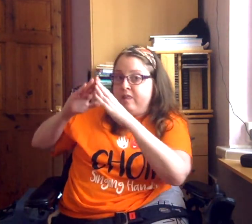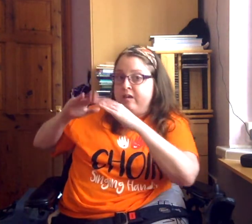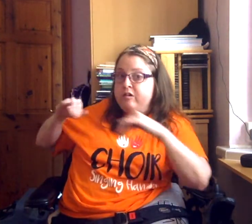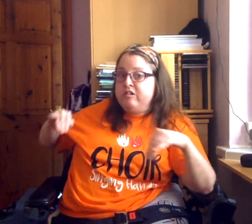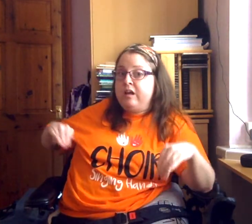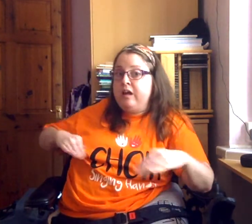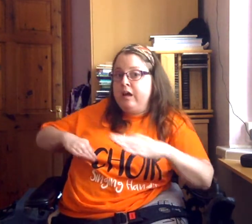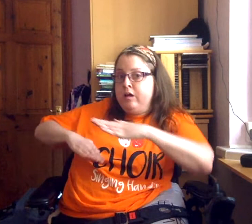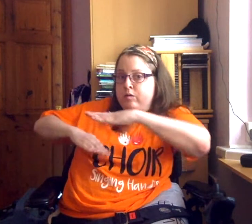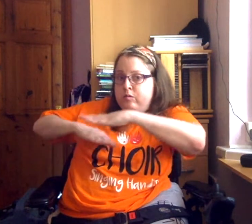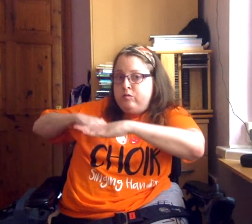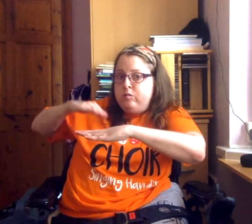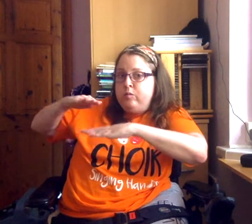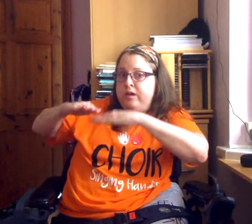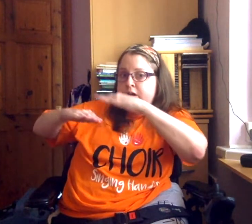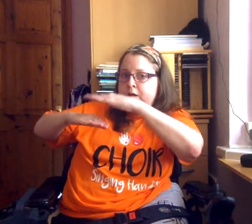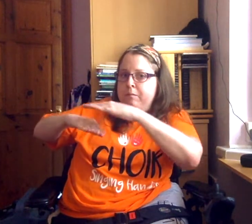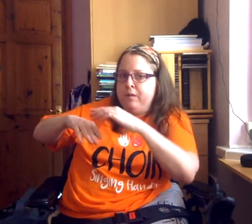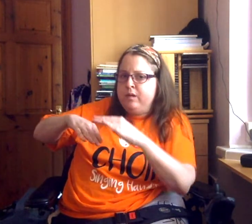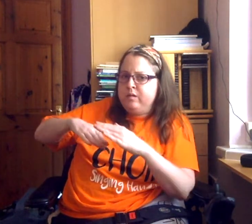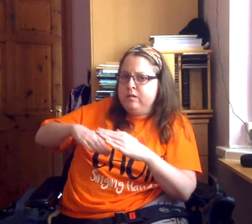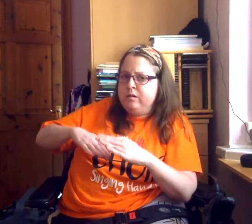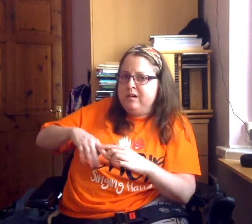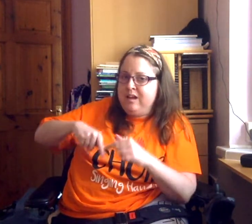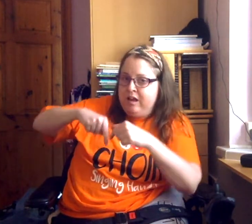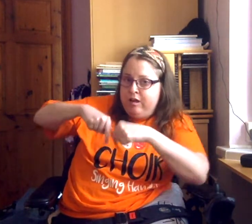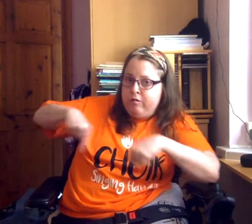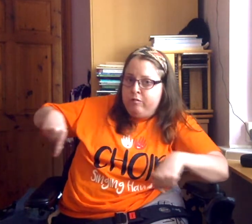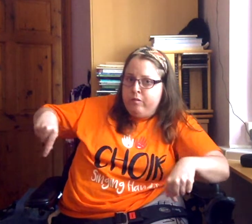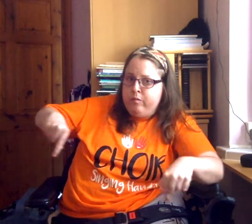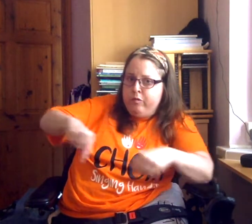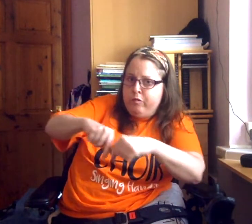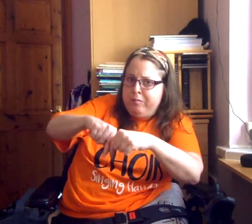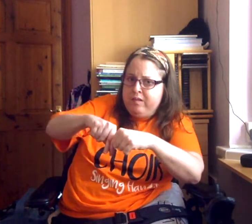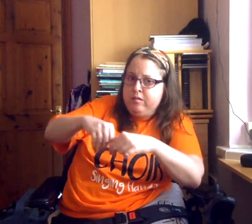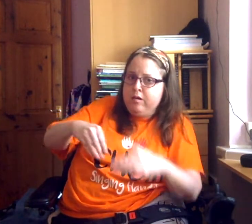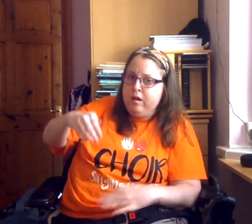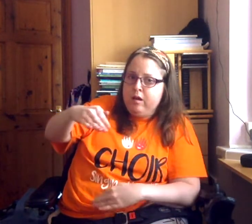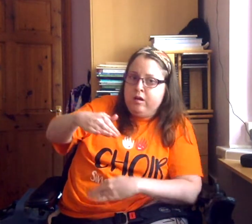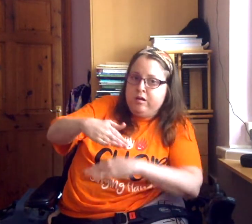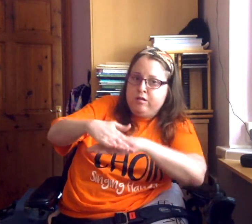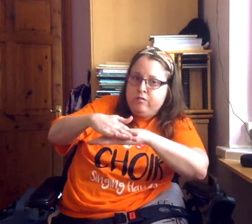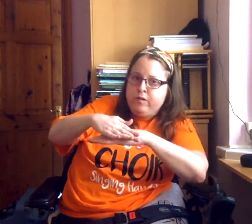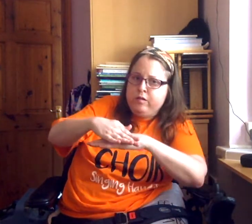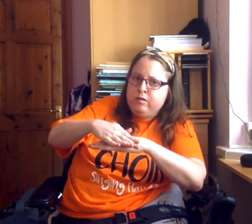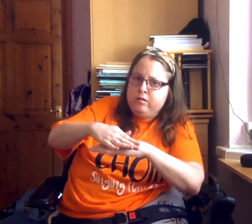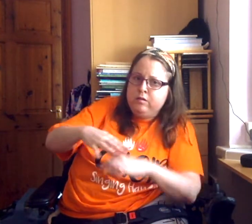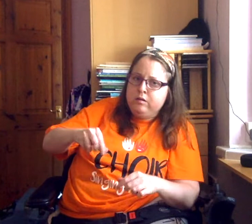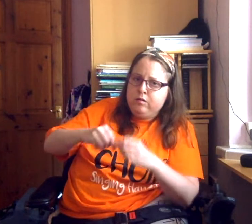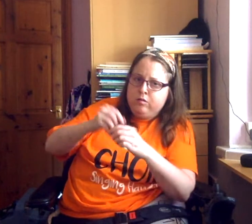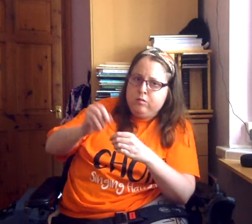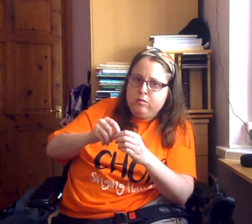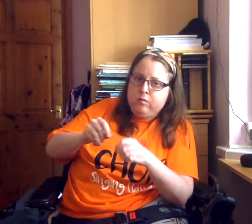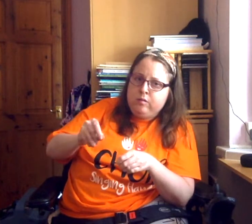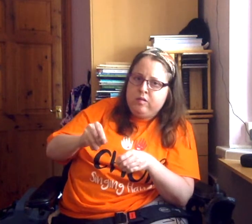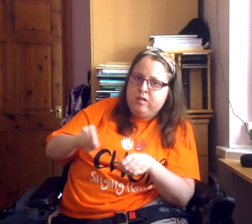There's a house we can build, every room inside is filled with things